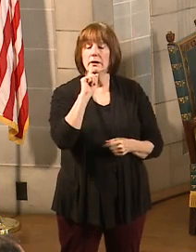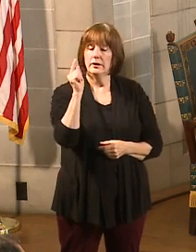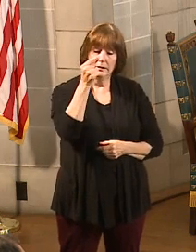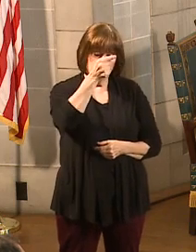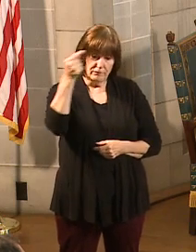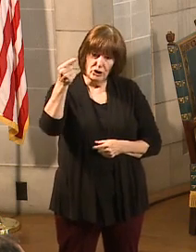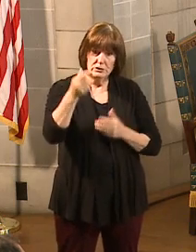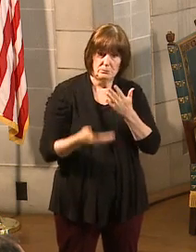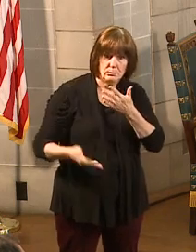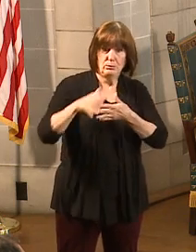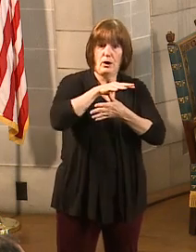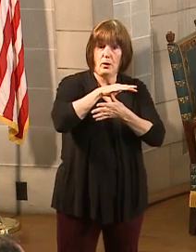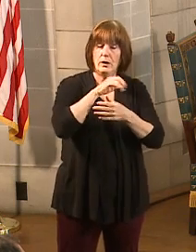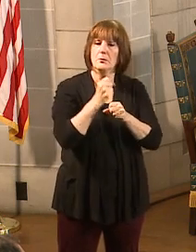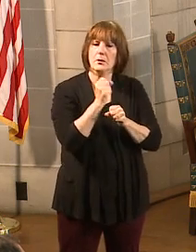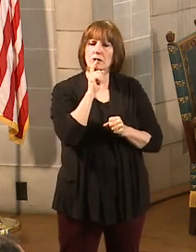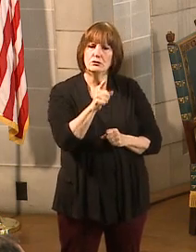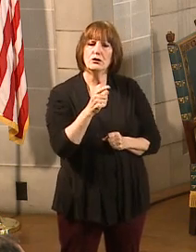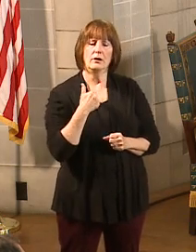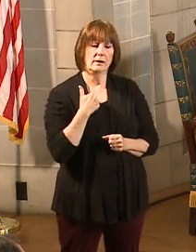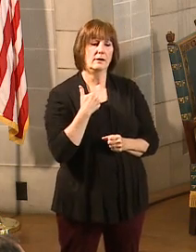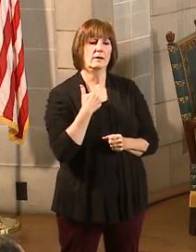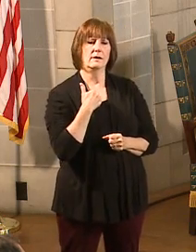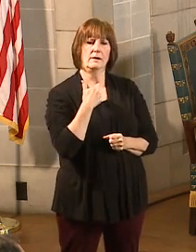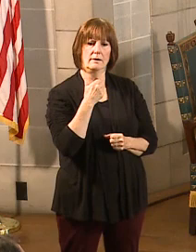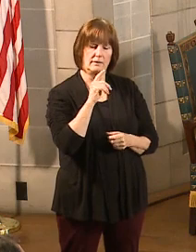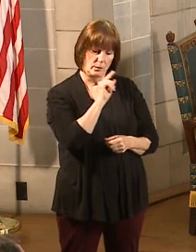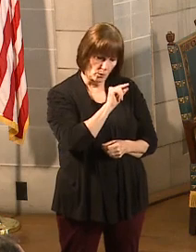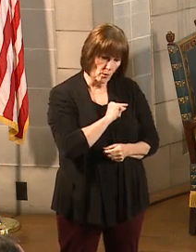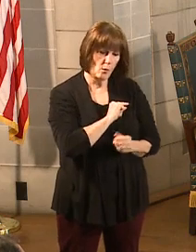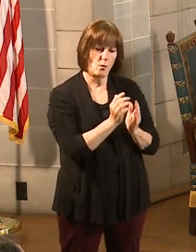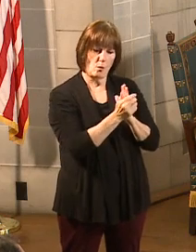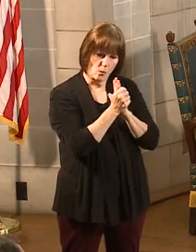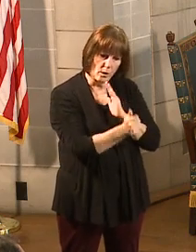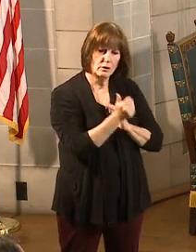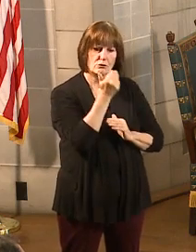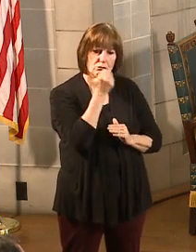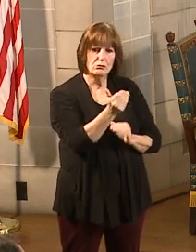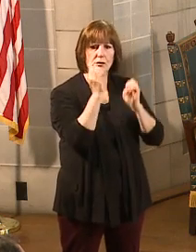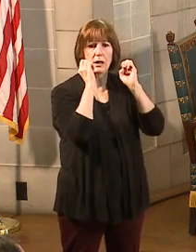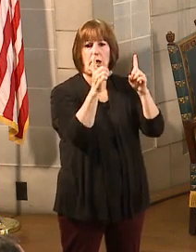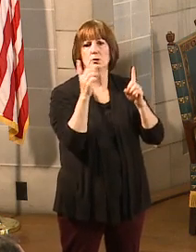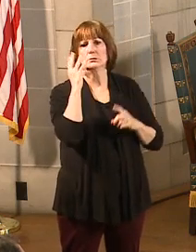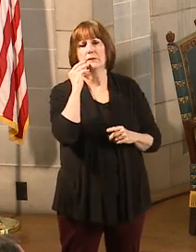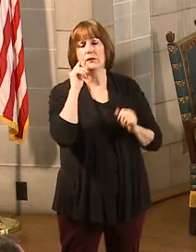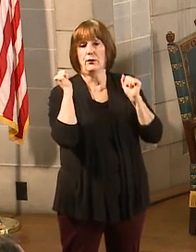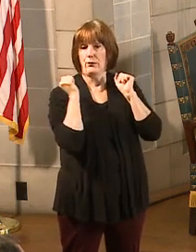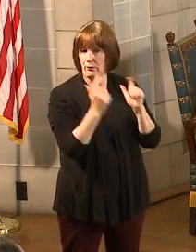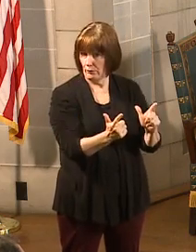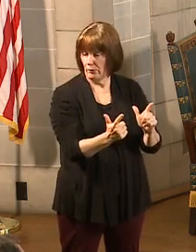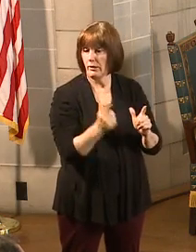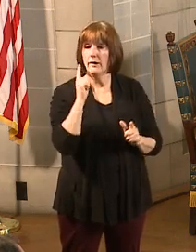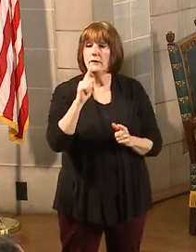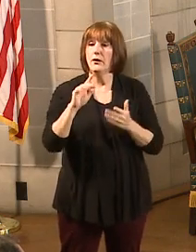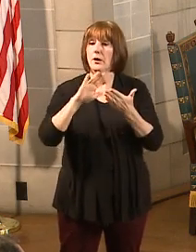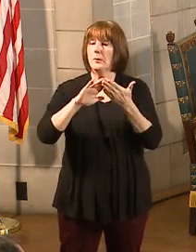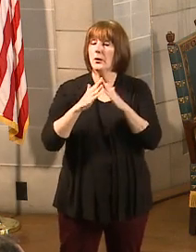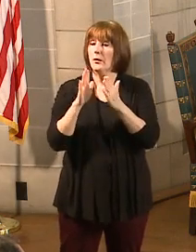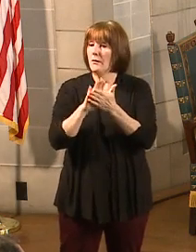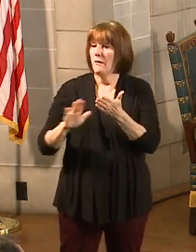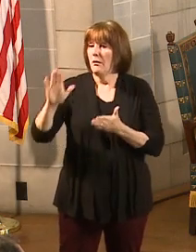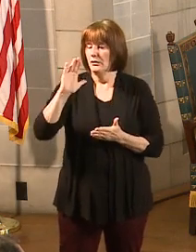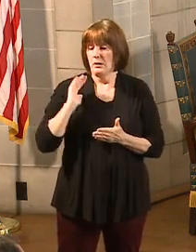of course, is to make sure we have a quality educational experience for everybody. And for a community college,